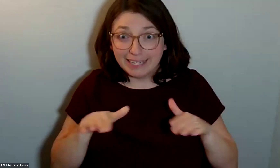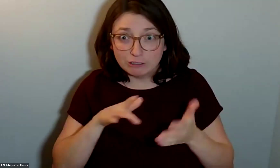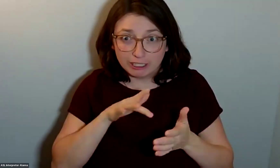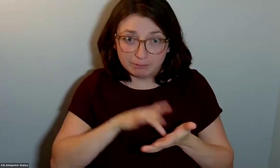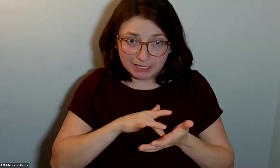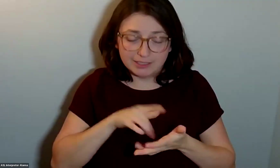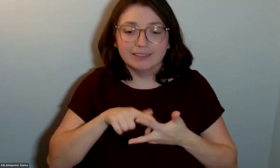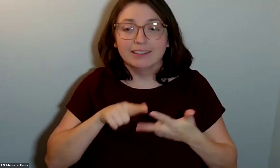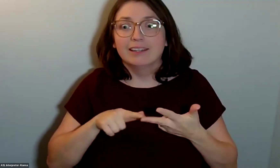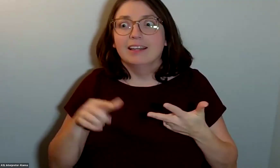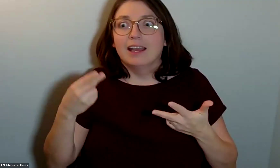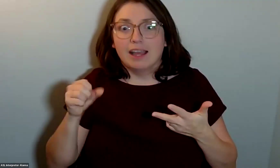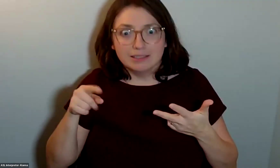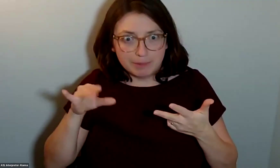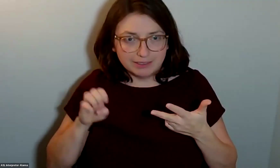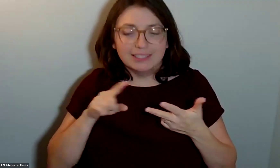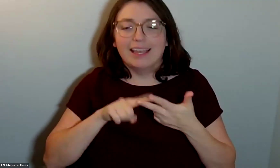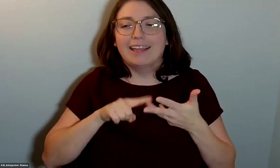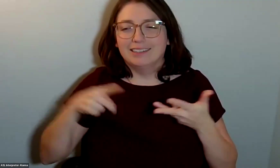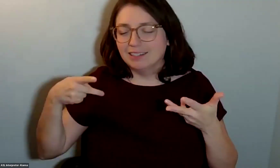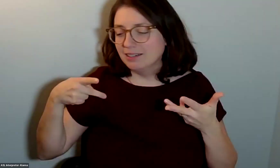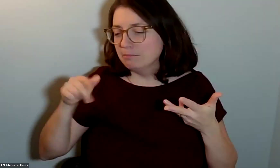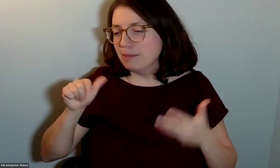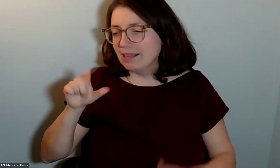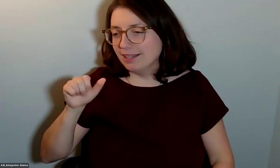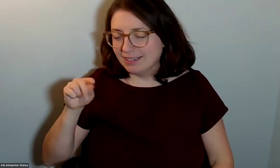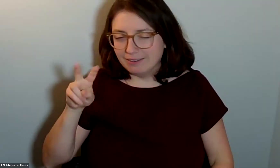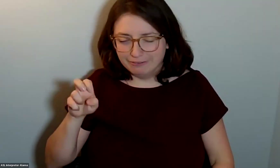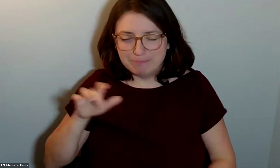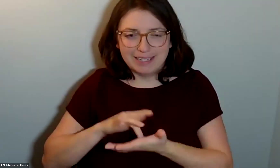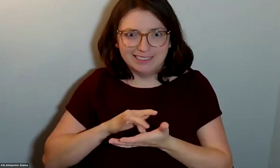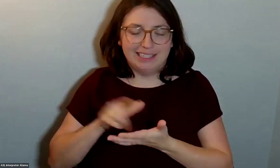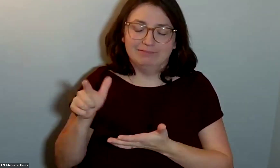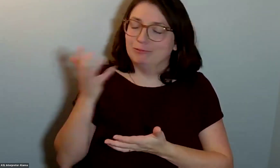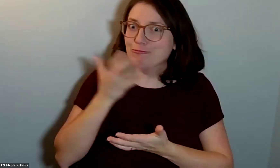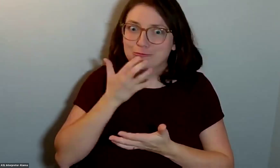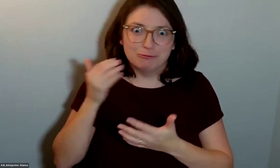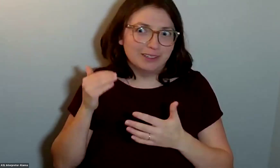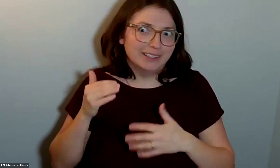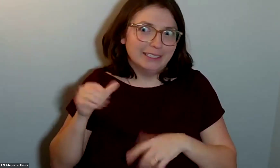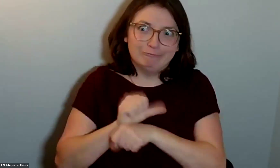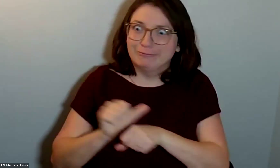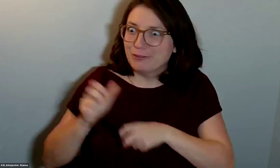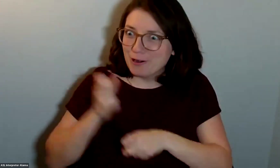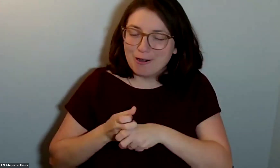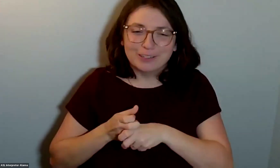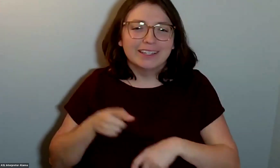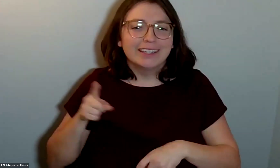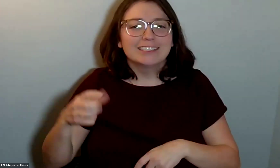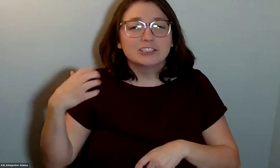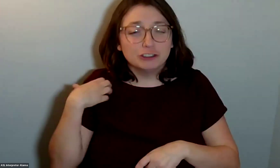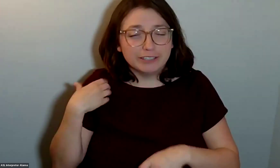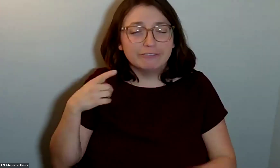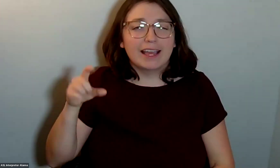hospice and palliative medicine. The overachiever, Rob. He was chief of the palliative care division at Strong Memorial Hospital